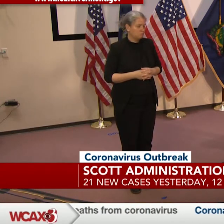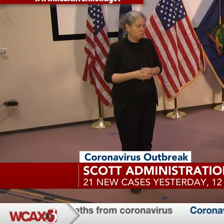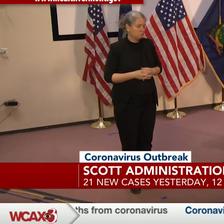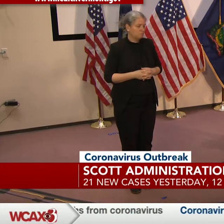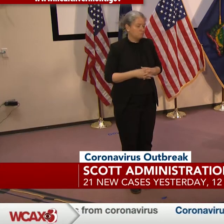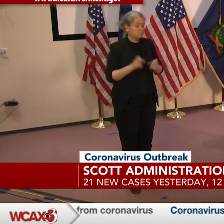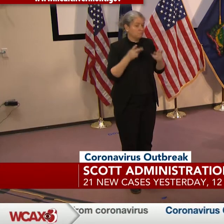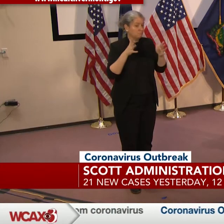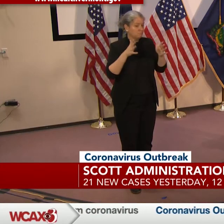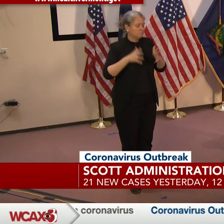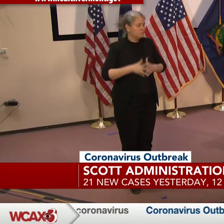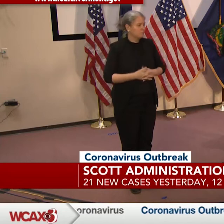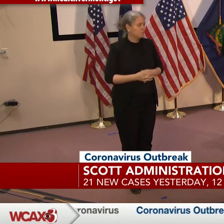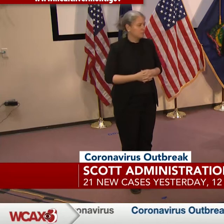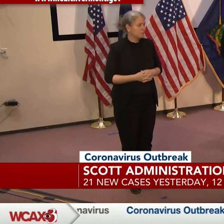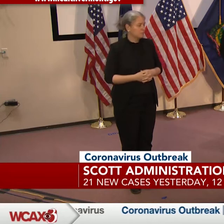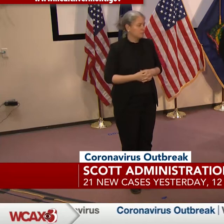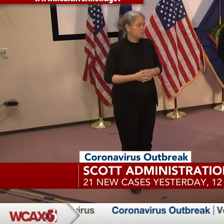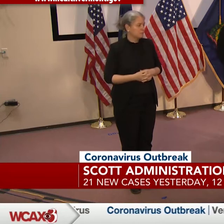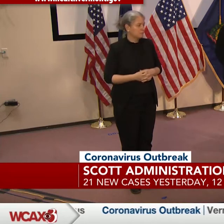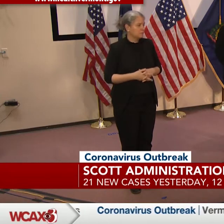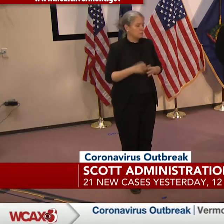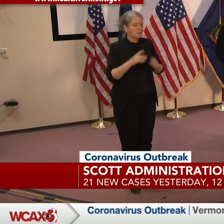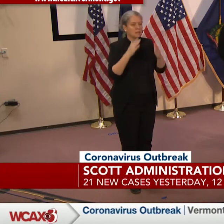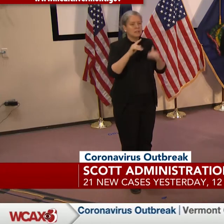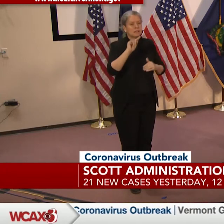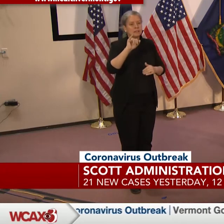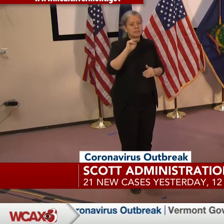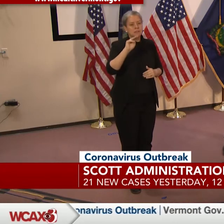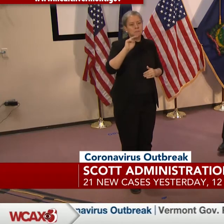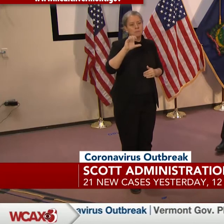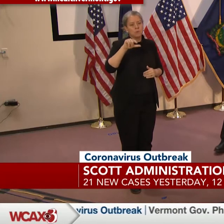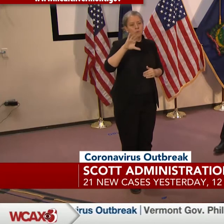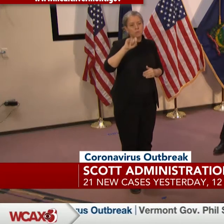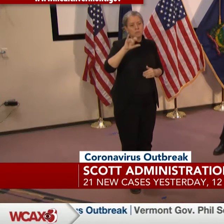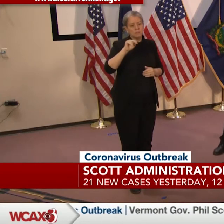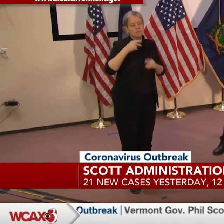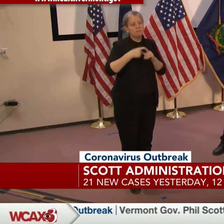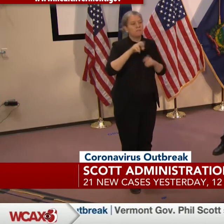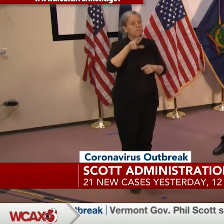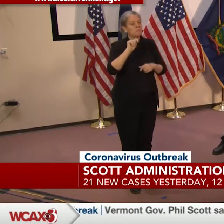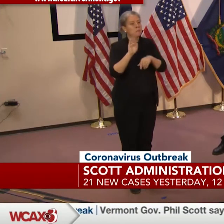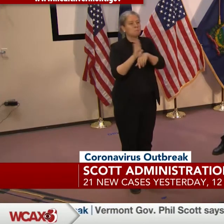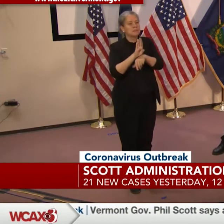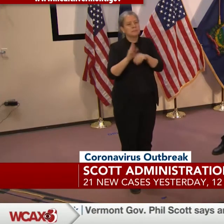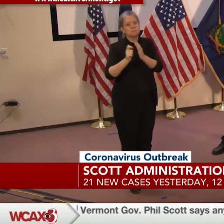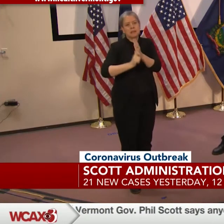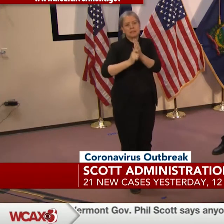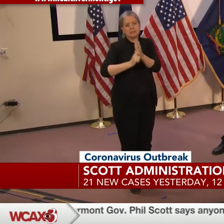No, thank you. All right. Tim McQuiston, Vermont Business Magazine.